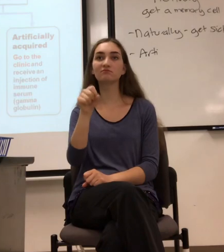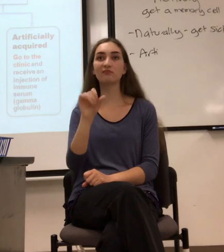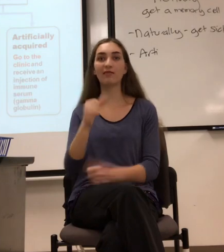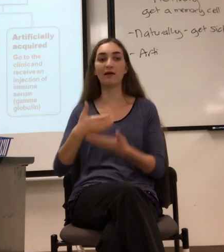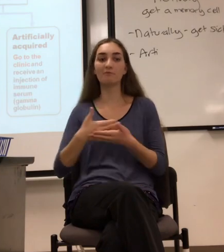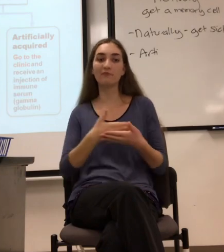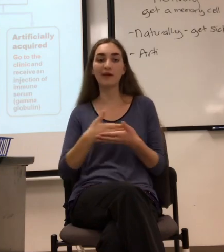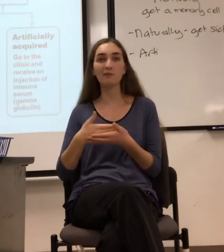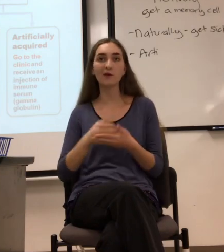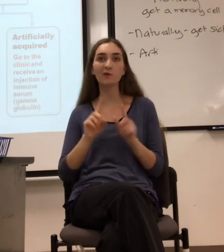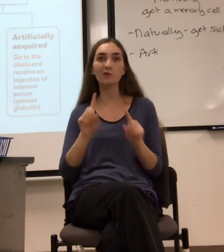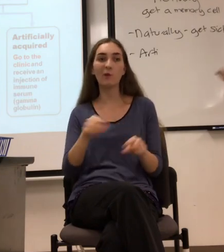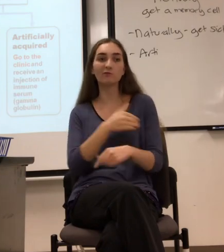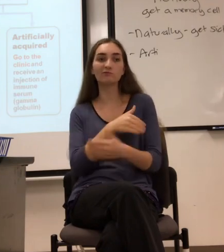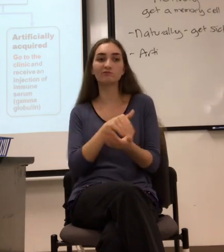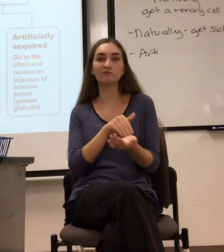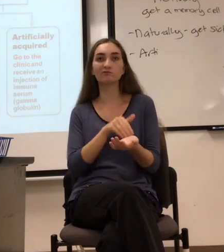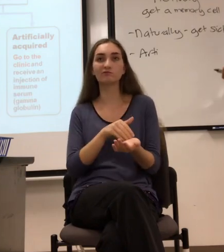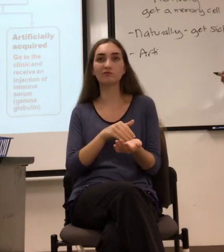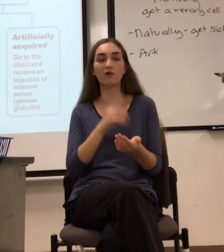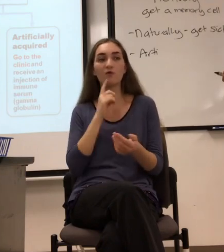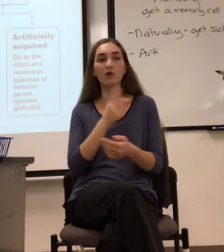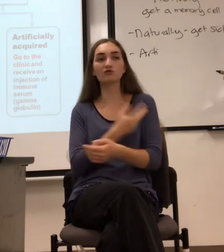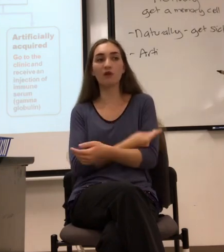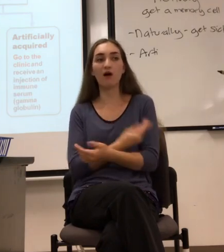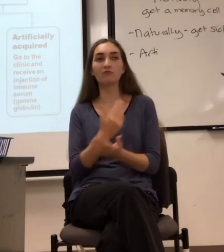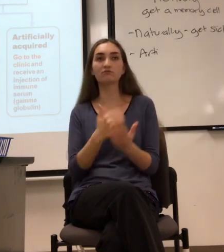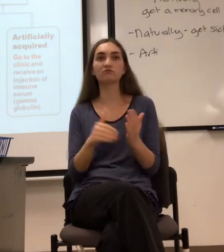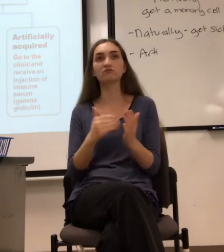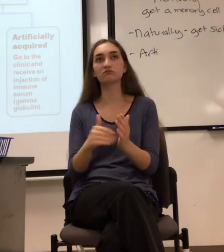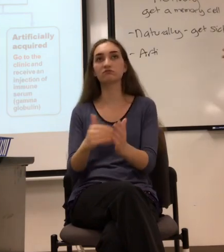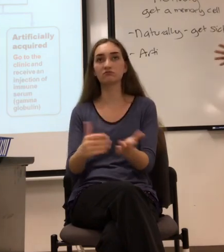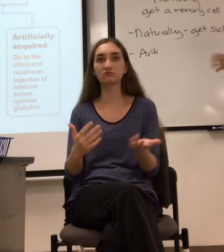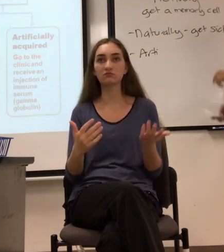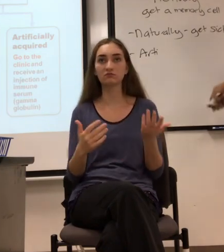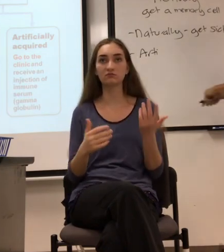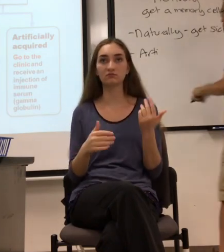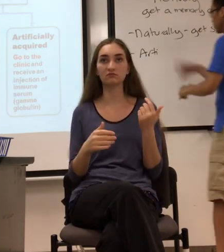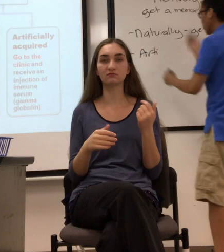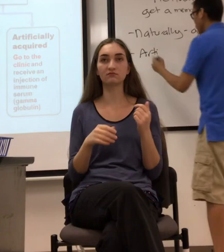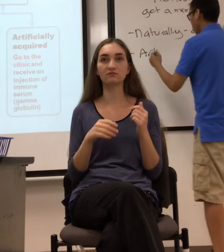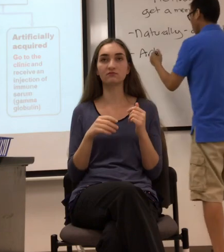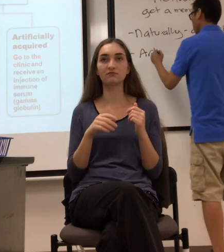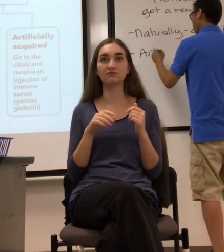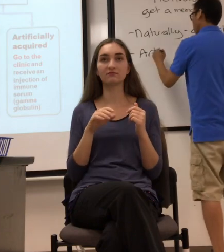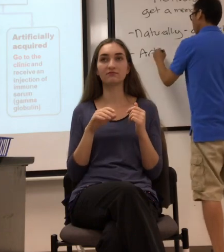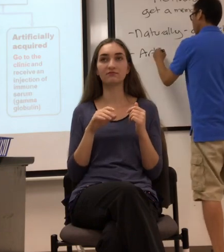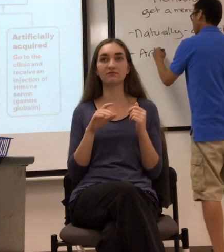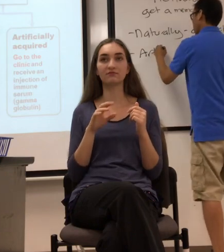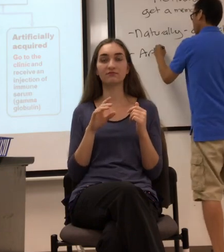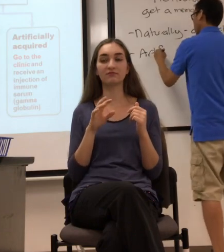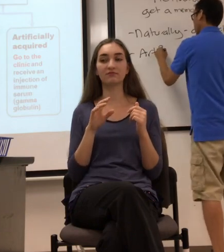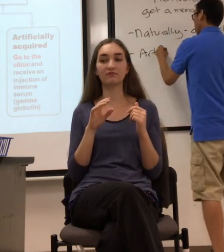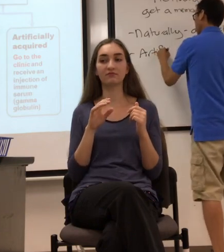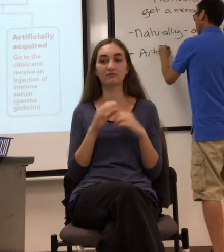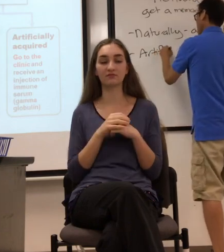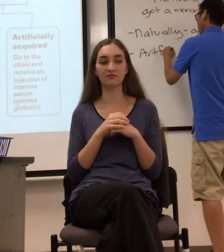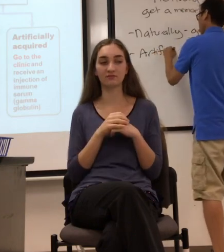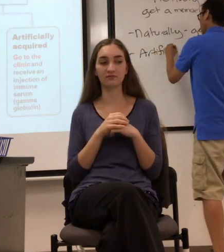in 2 weeks, 2 months, or 2 years, and you get the shots. Right? And what are they doing? We write the word on the board, already.